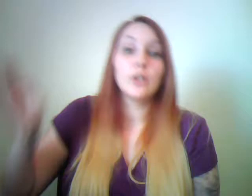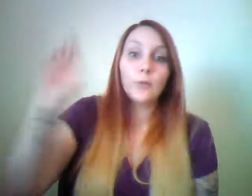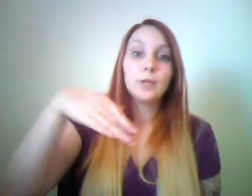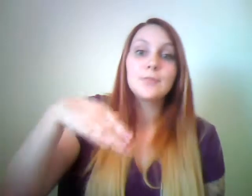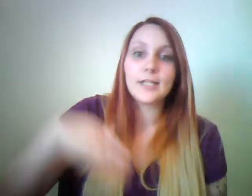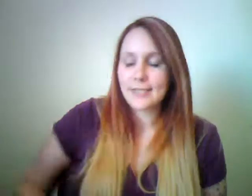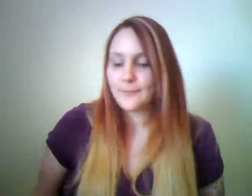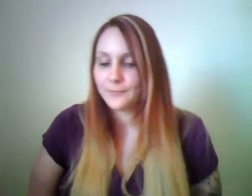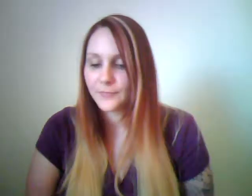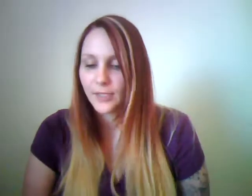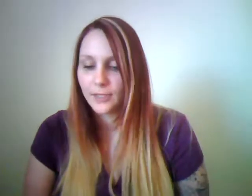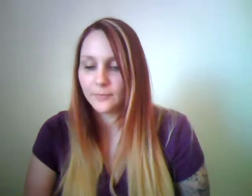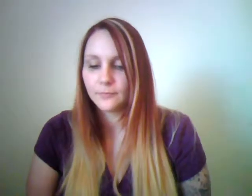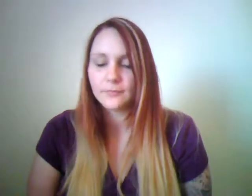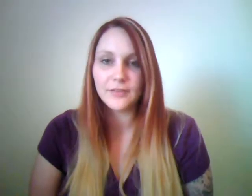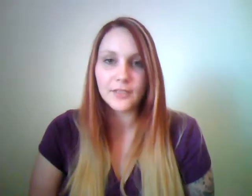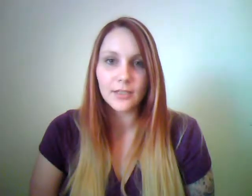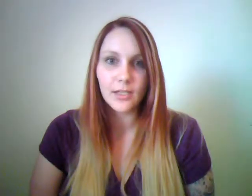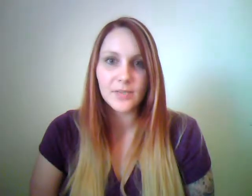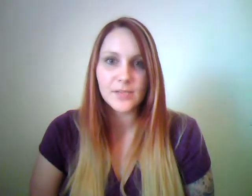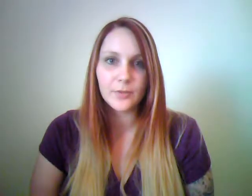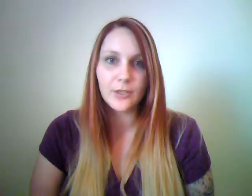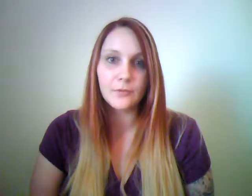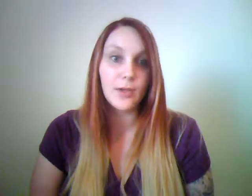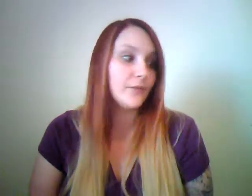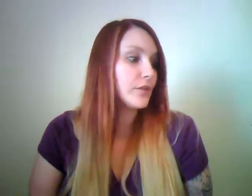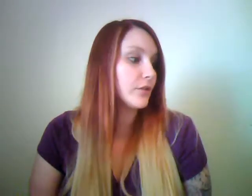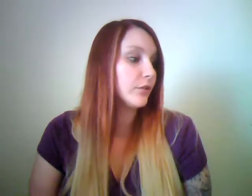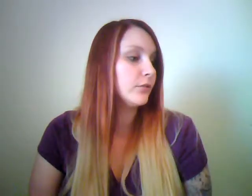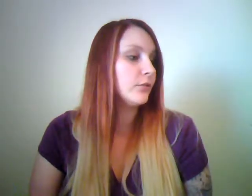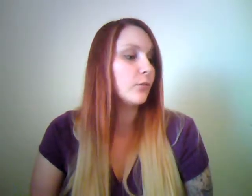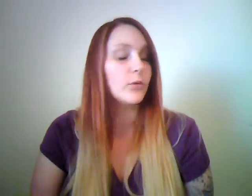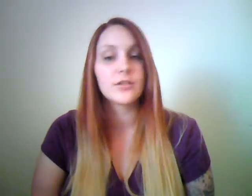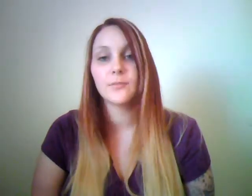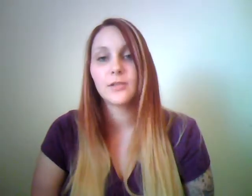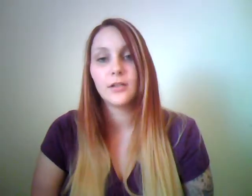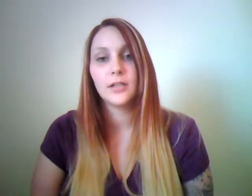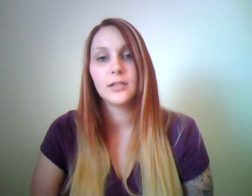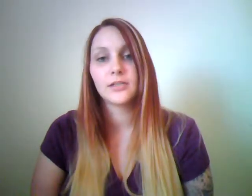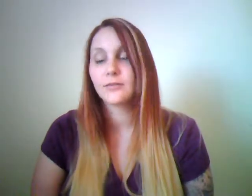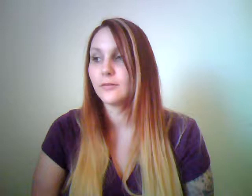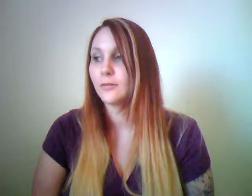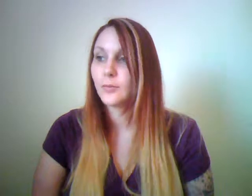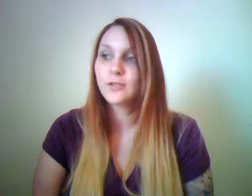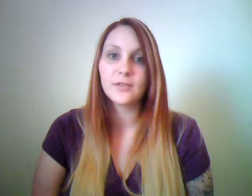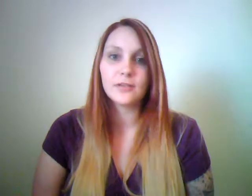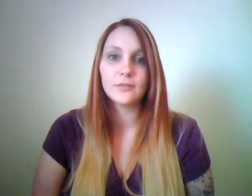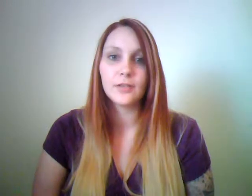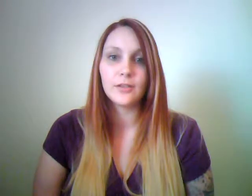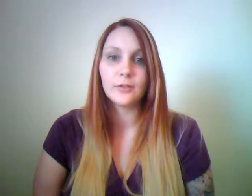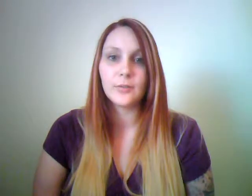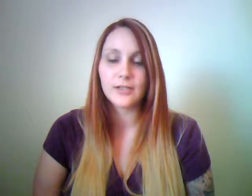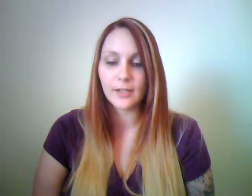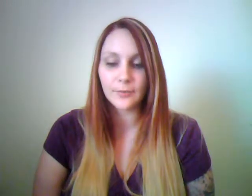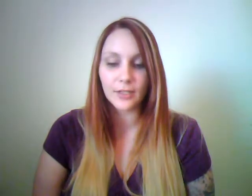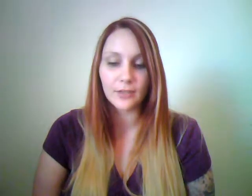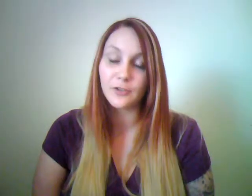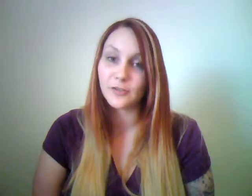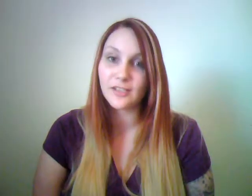what I'm trying to say. Leave it in the comments below. If you have a certain worship song, the worship songs are really the only ones that I'm really like focusing on